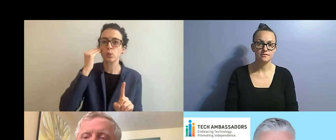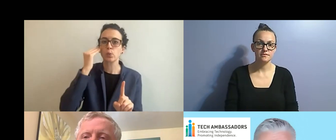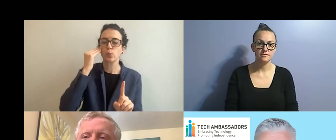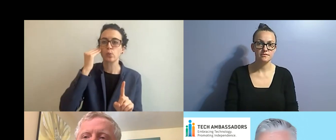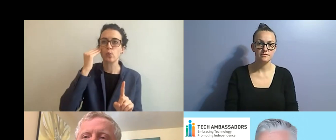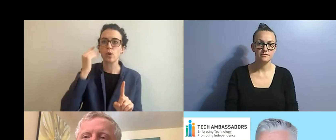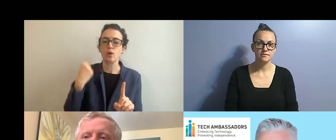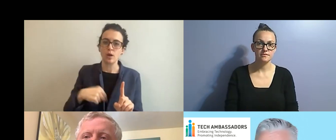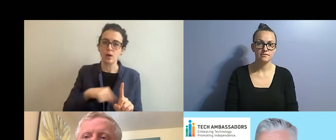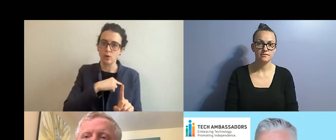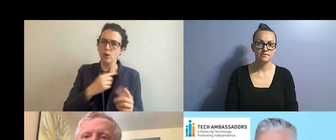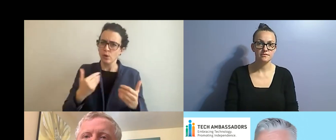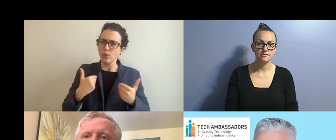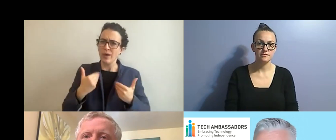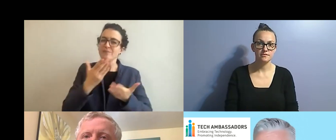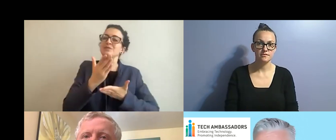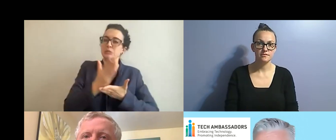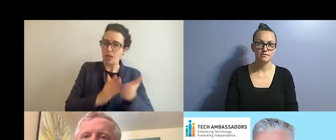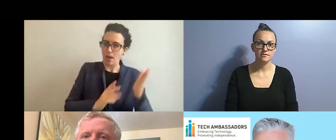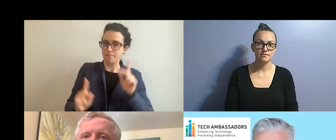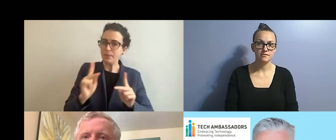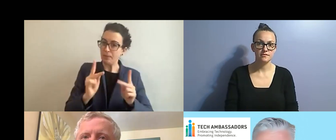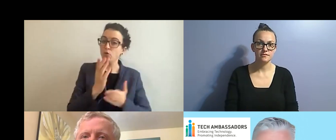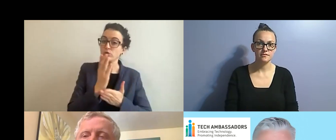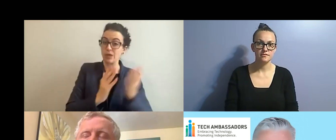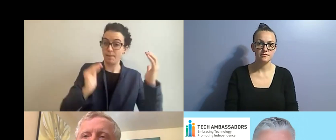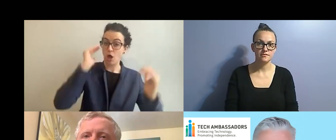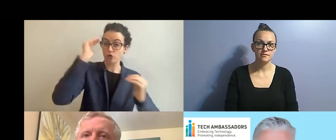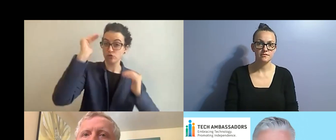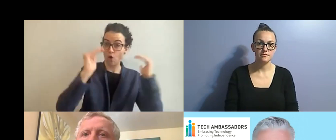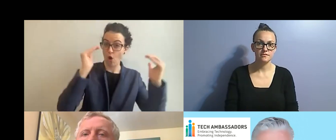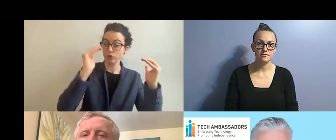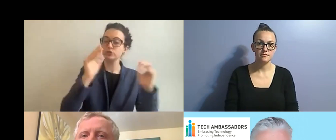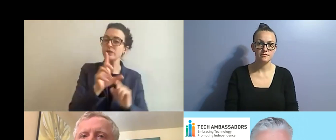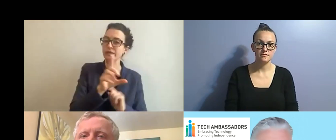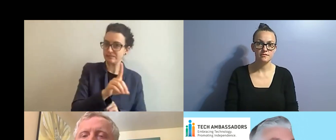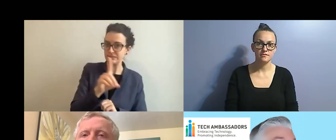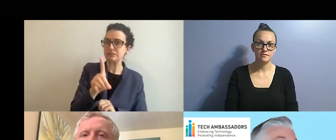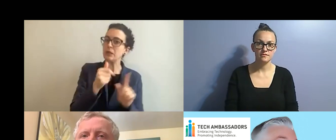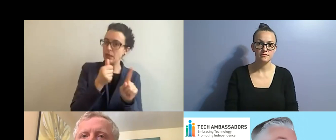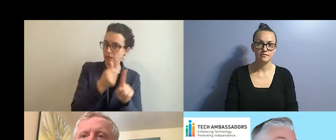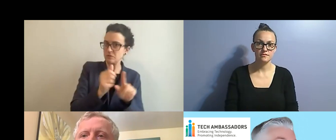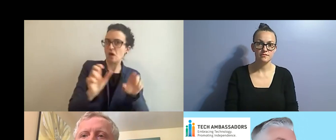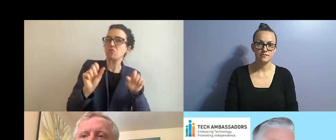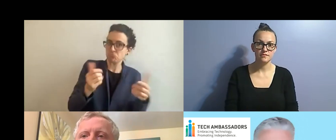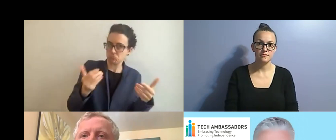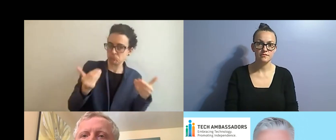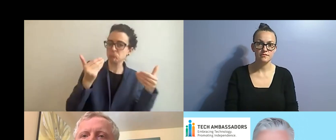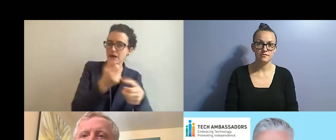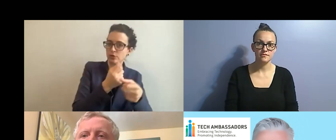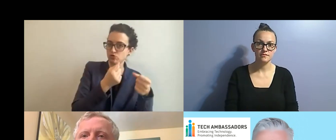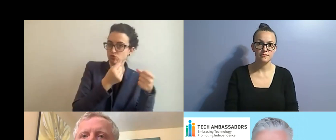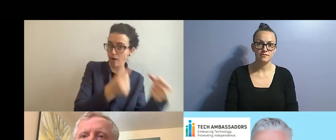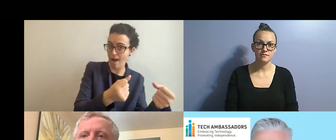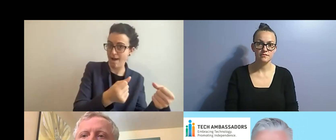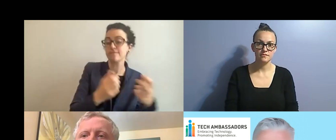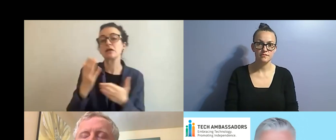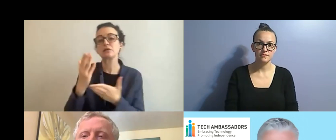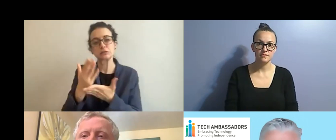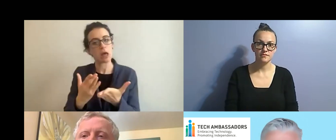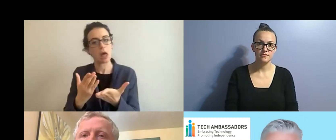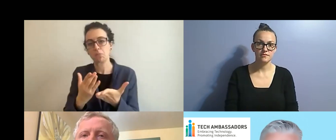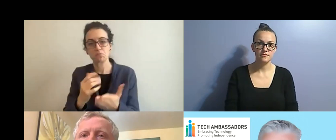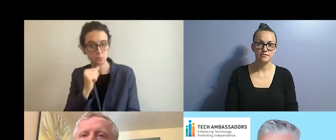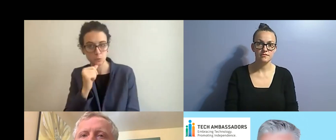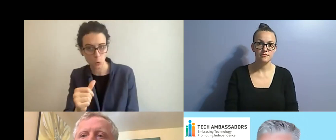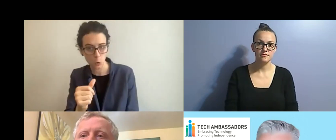have some people, some adults in Ohio with developmental disabilities who drive, but many who do not. So if